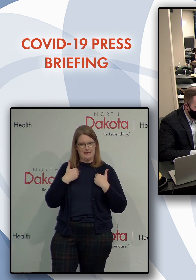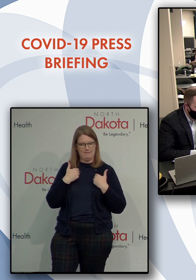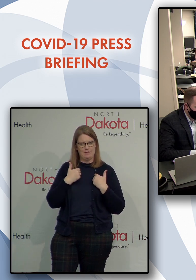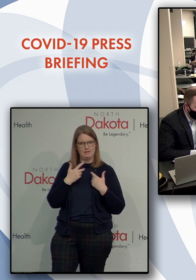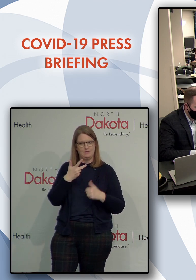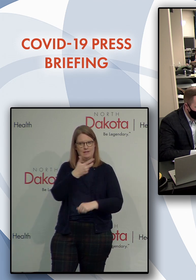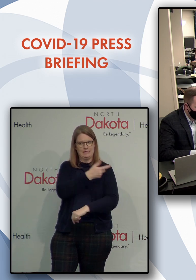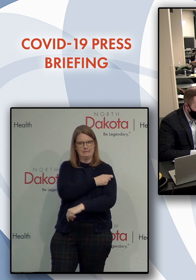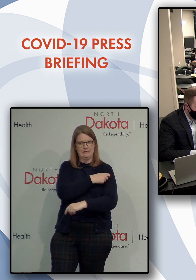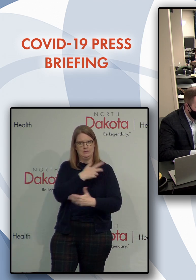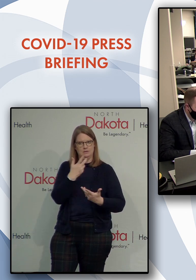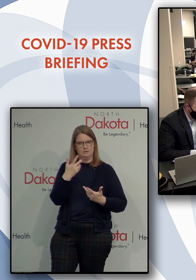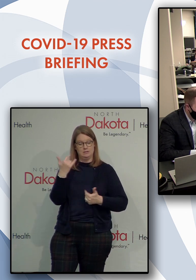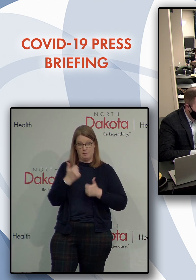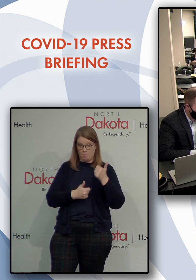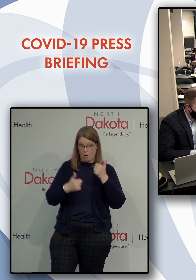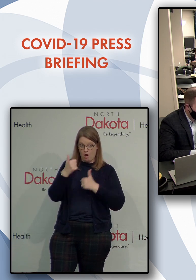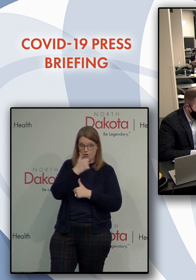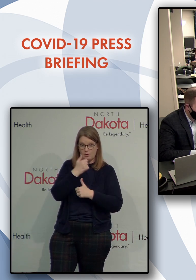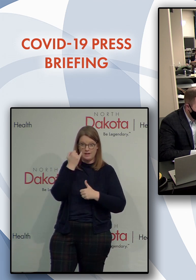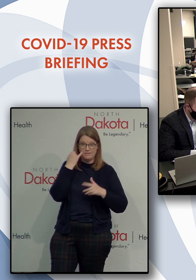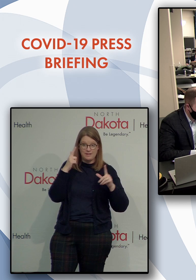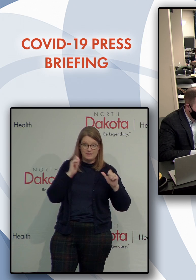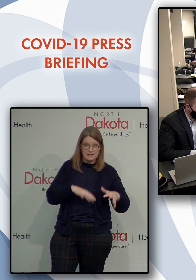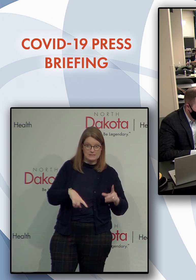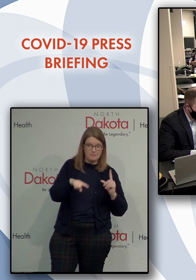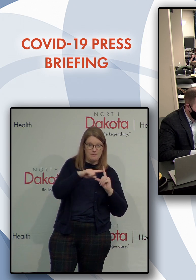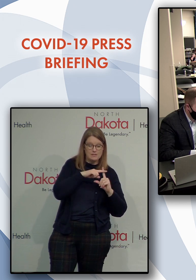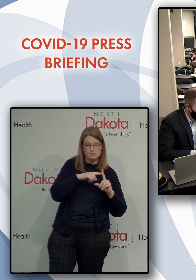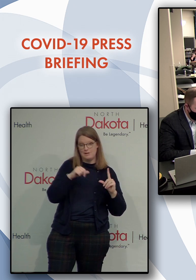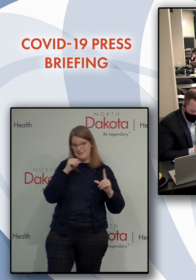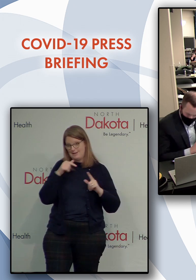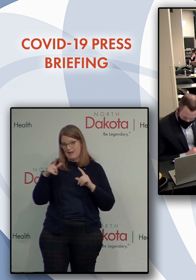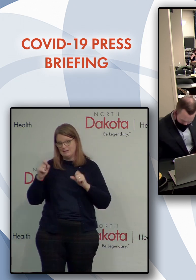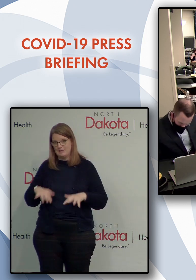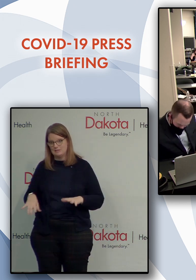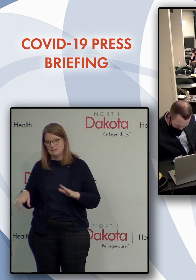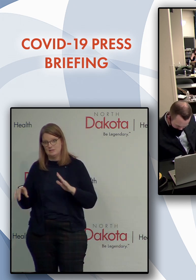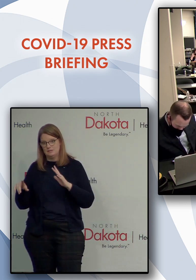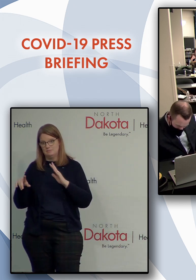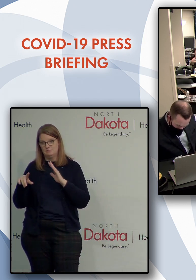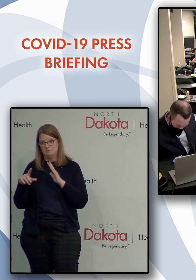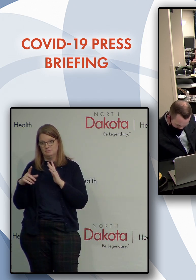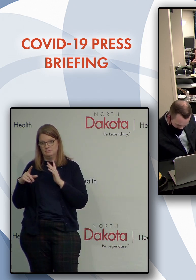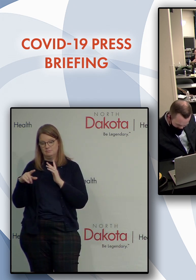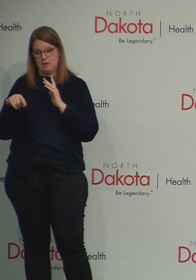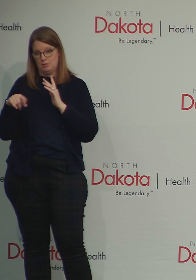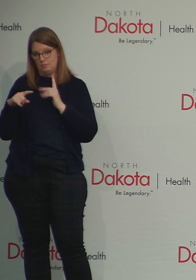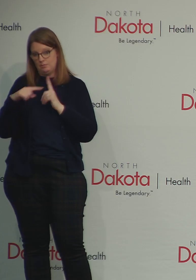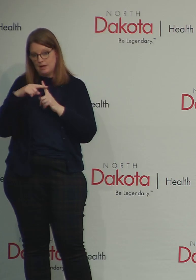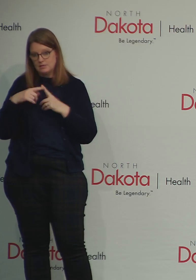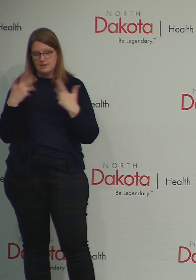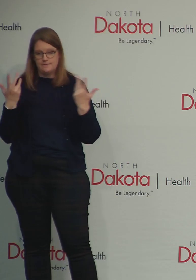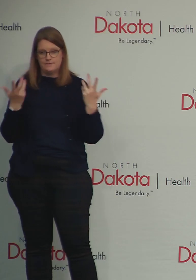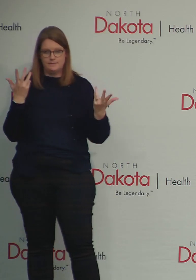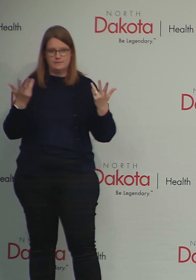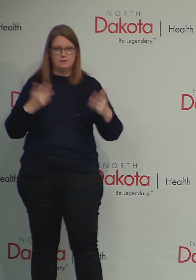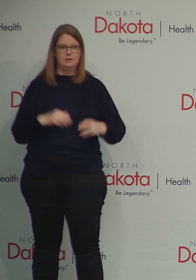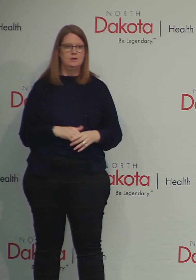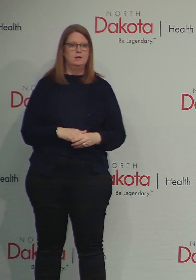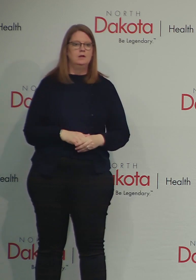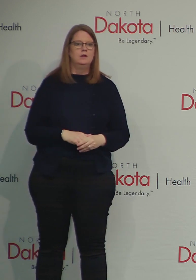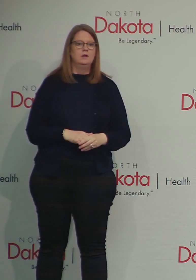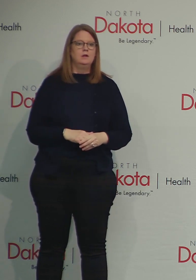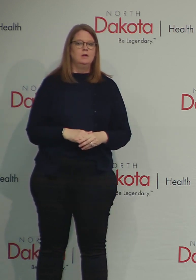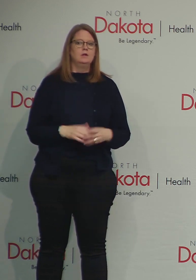is there a priority of whether or not they have already tested positive or not tested negative for the virus? So facilities